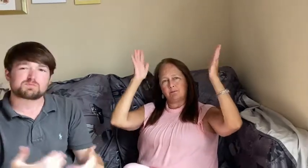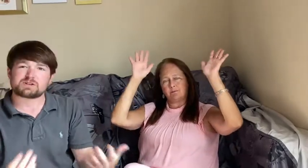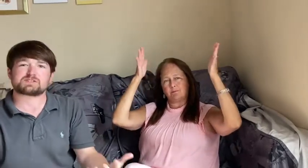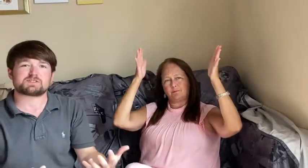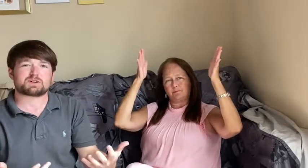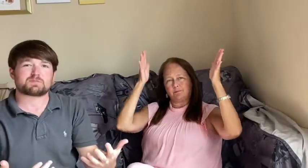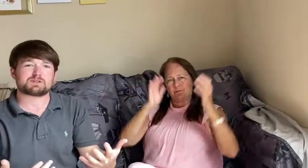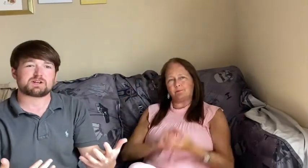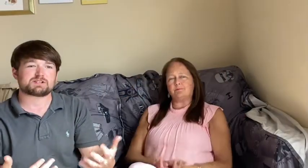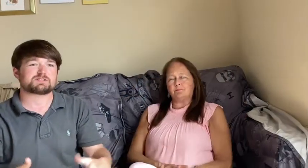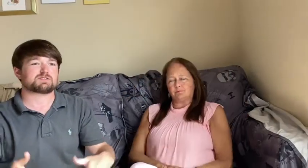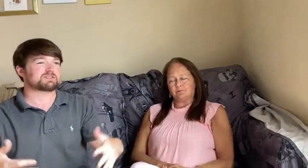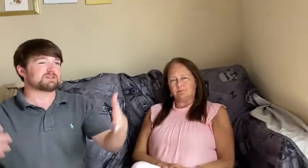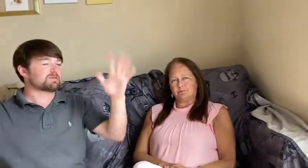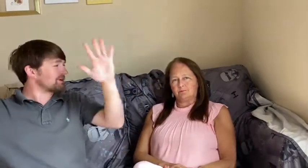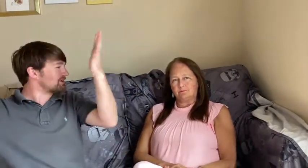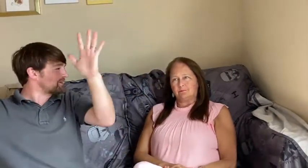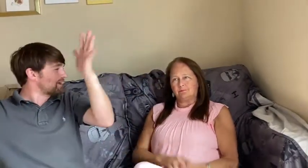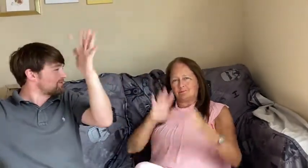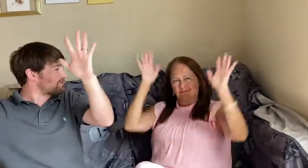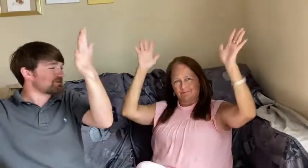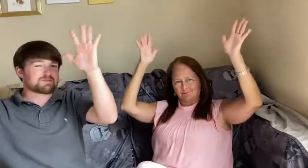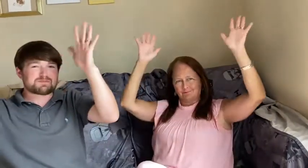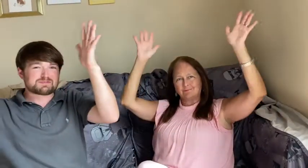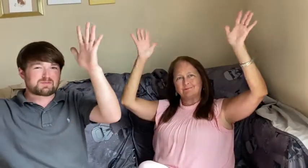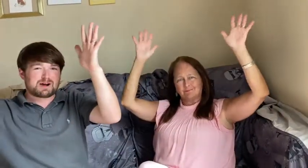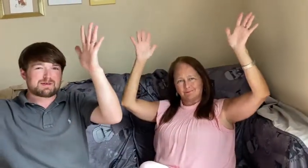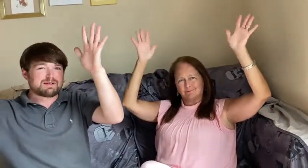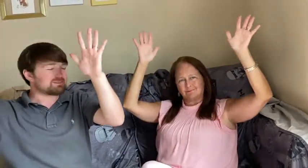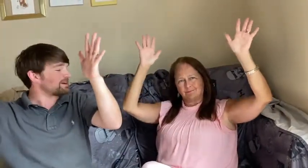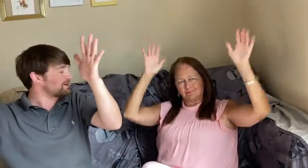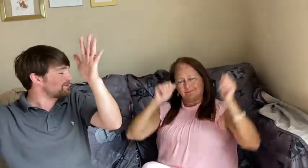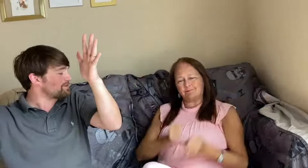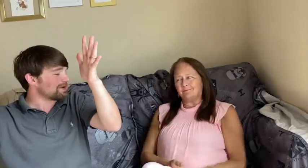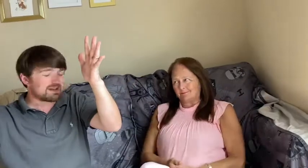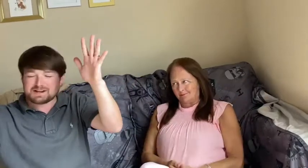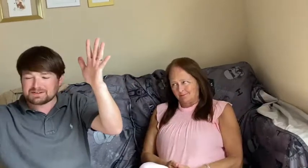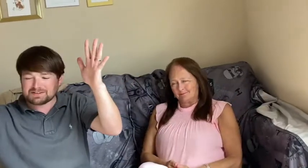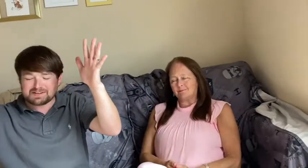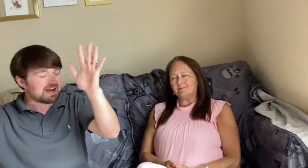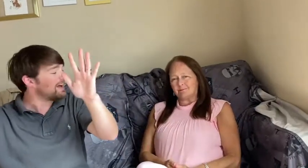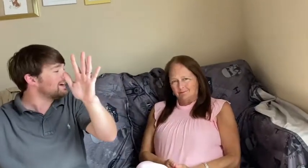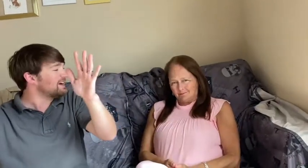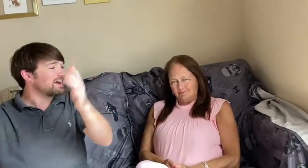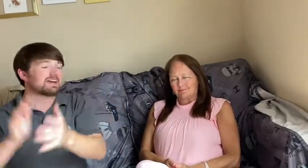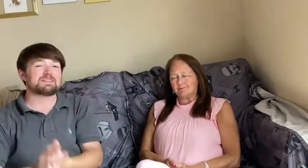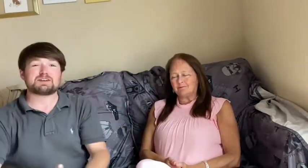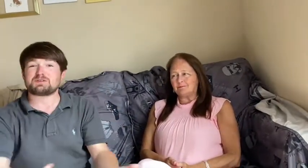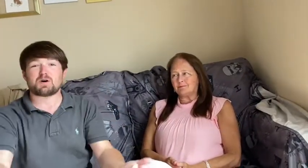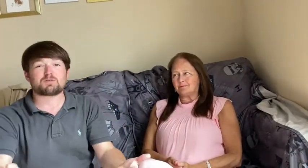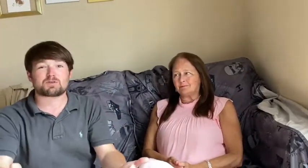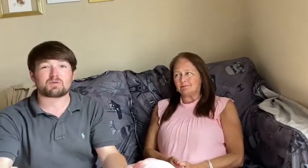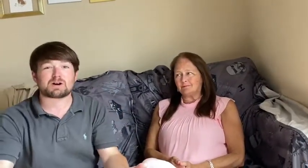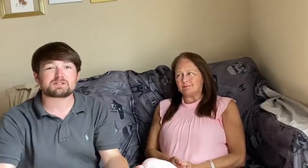Expresses their appreciation. So let's give a big clap for Miss Robin. Thank her for being here today. And thank you all for watching.